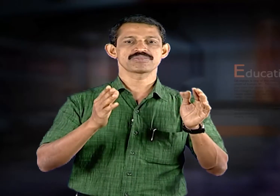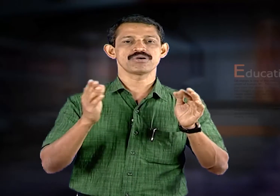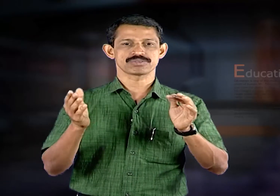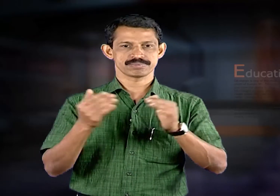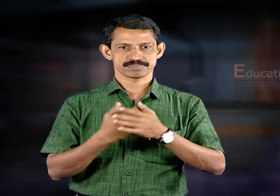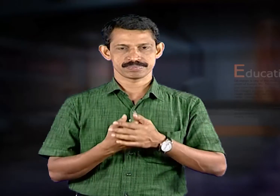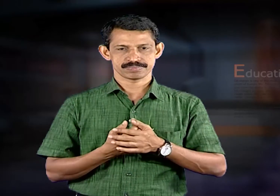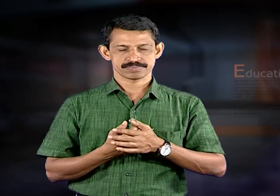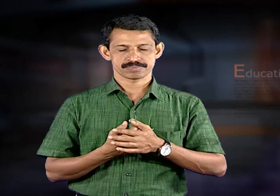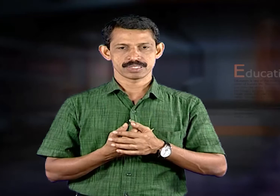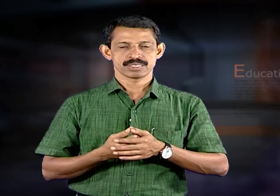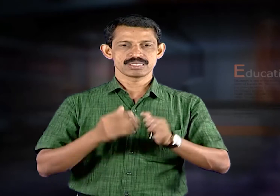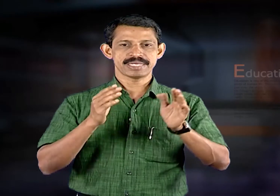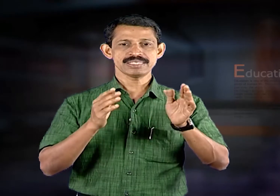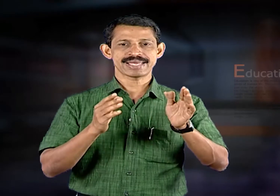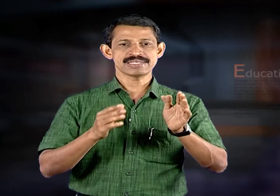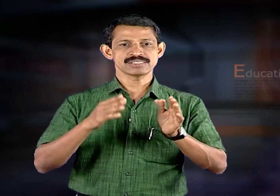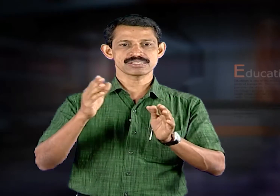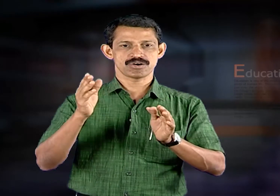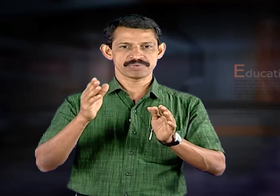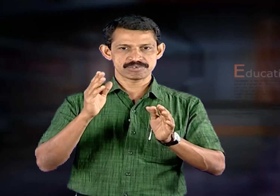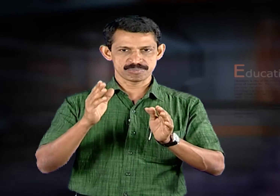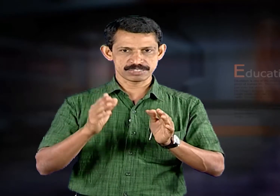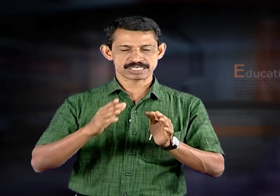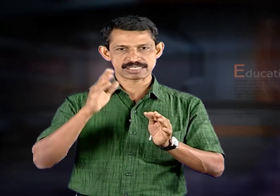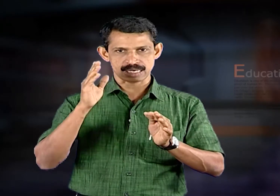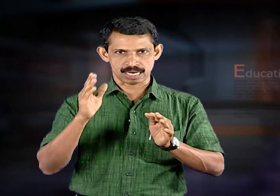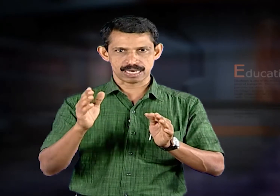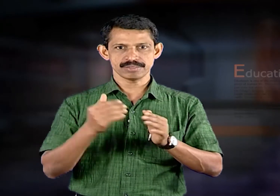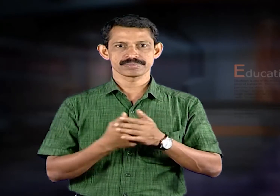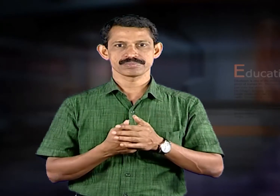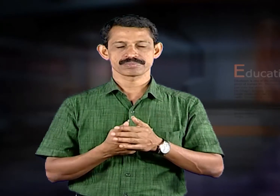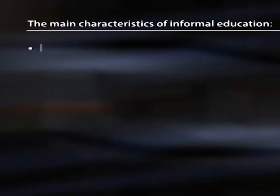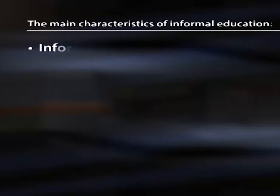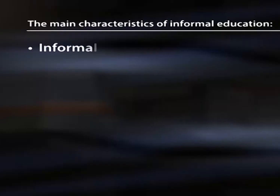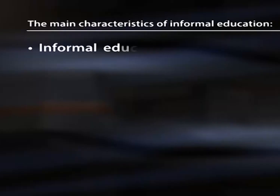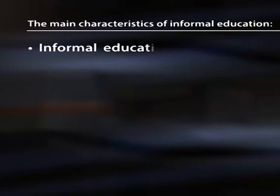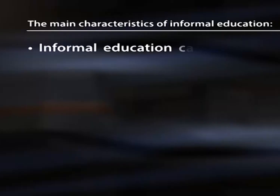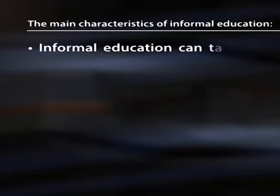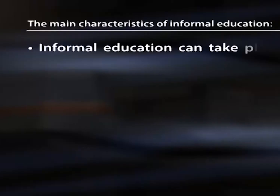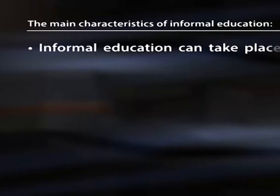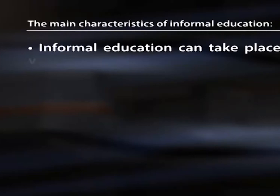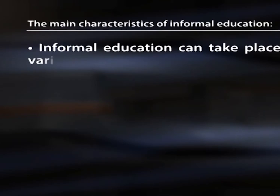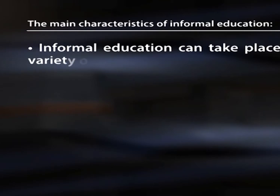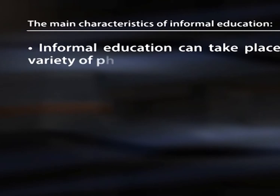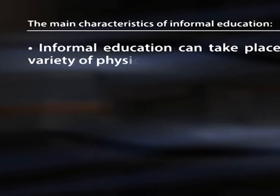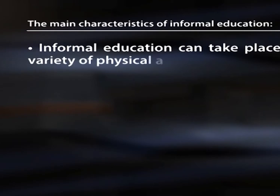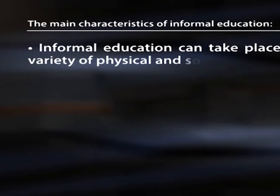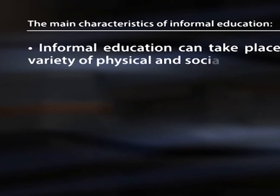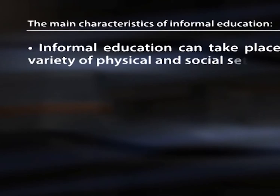both. The main characteristics of informal education are: informal education can take place in a variety